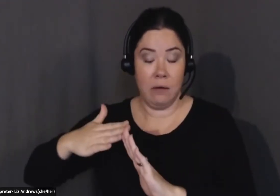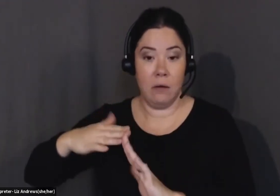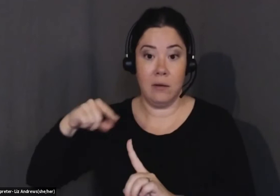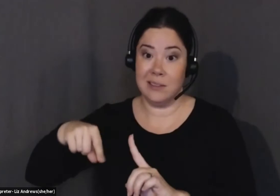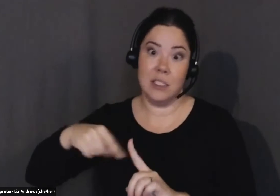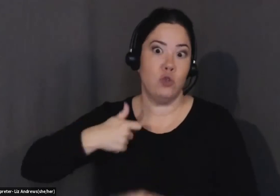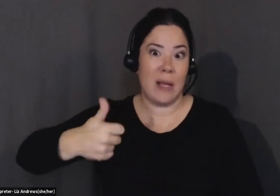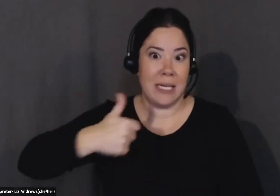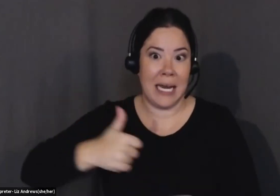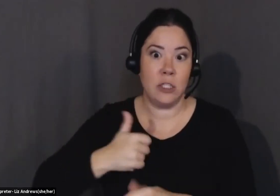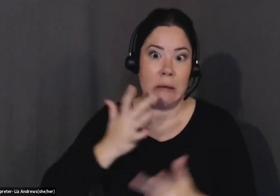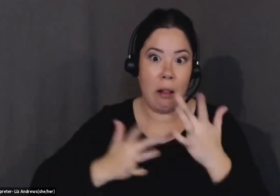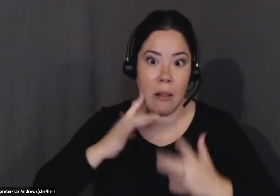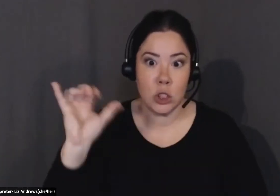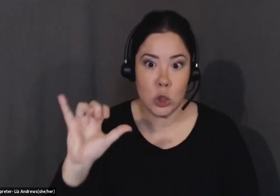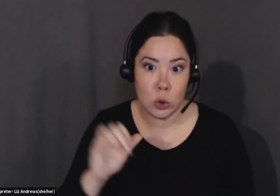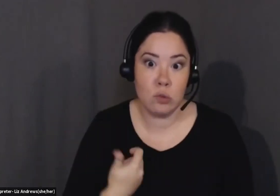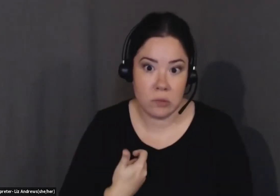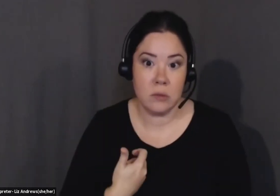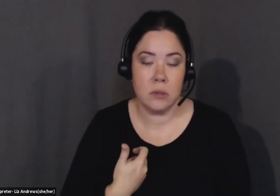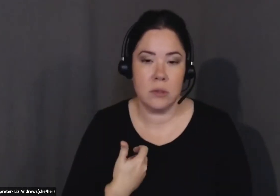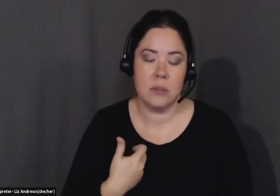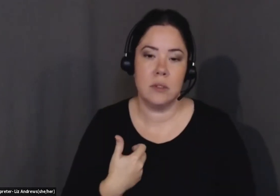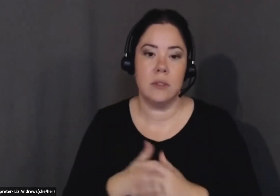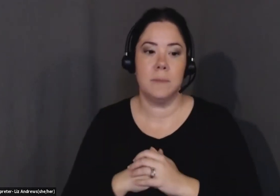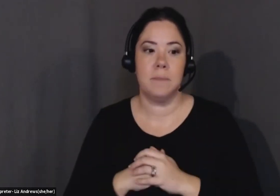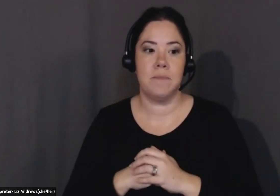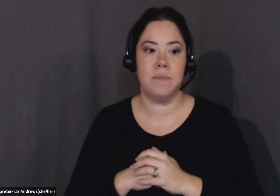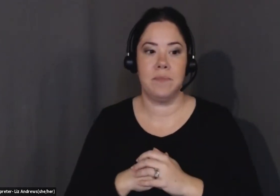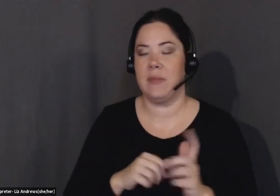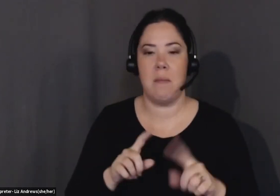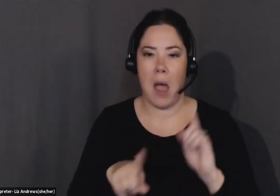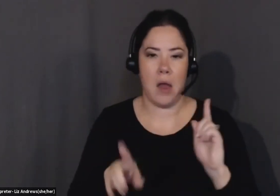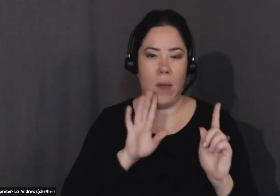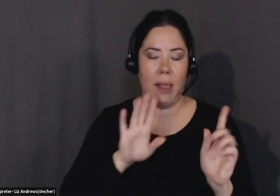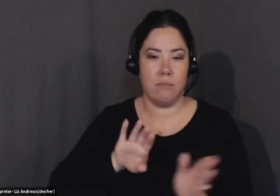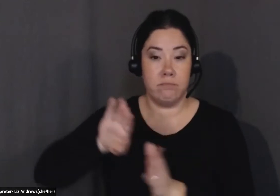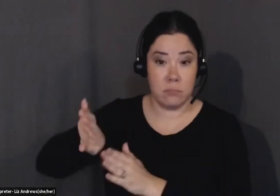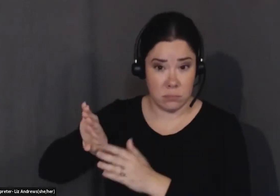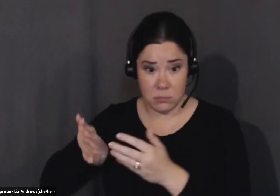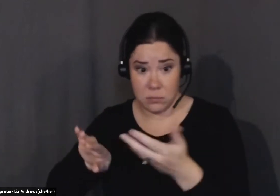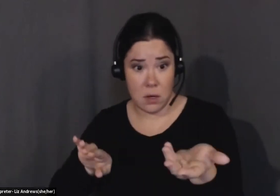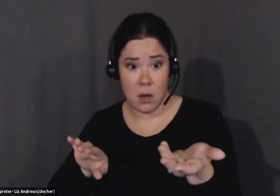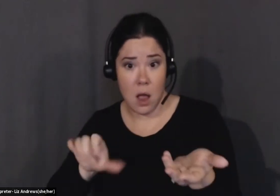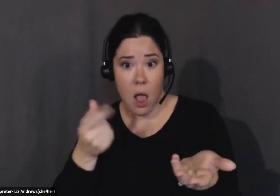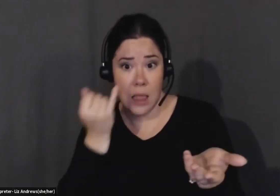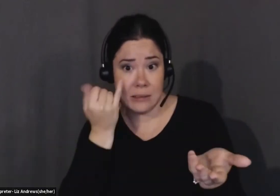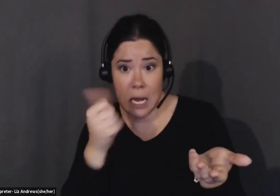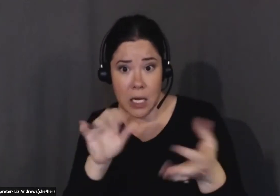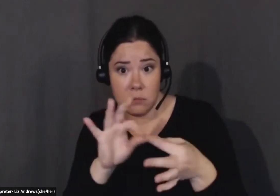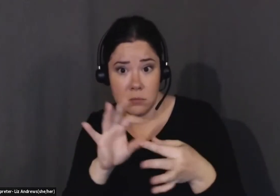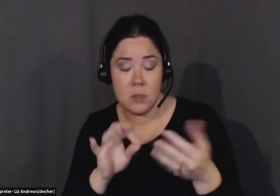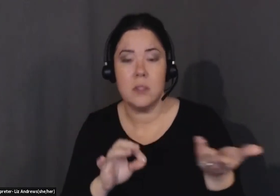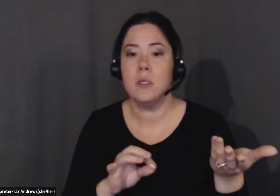either. But we'll move on with that, move on from that. Unless anyone has. And there